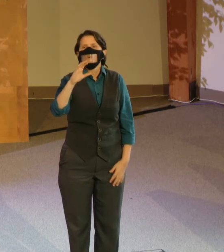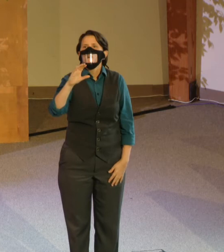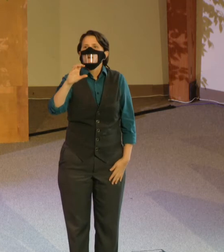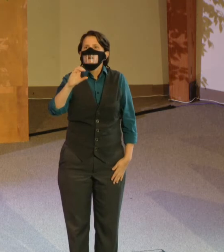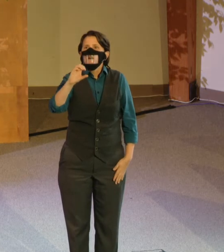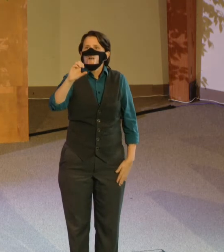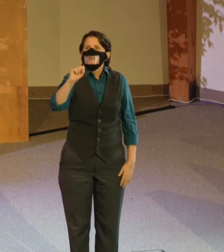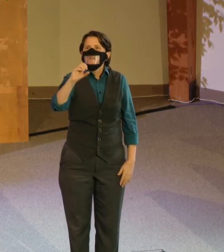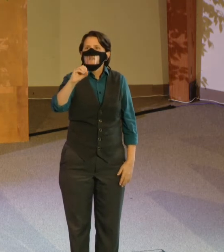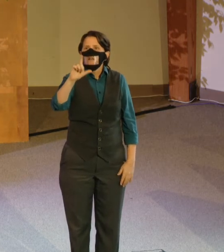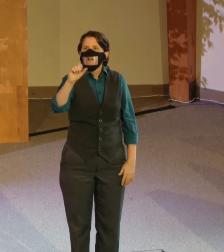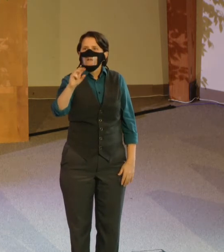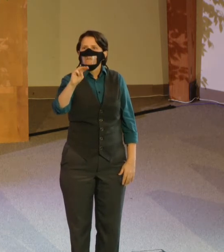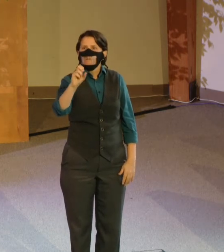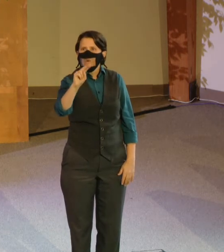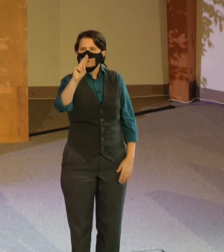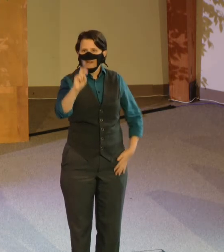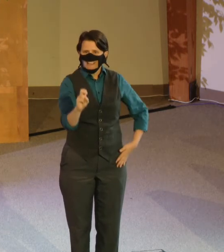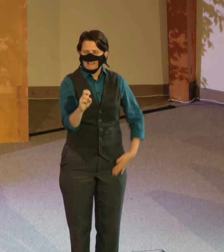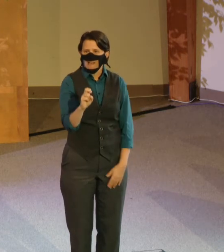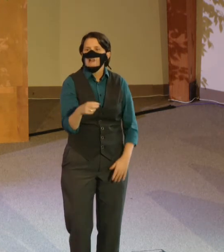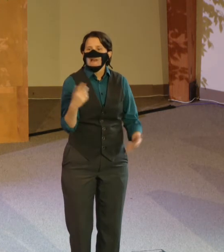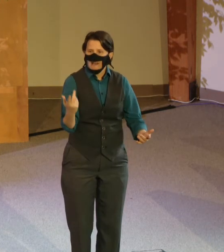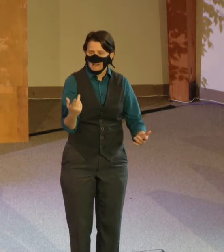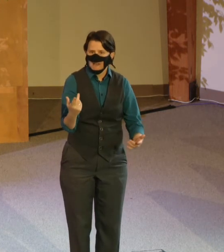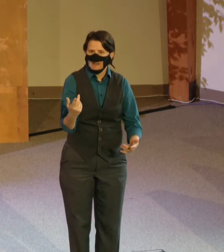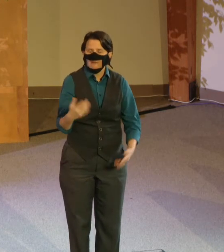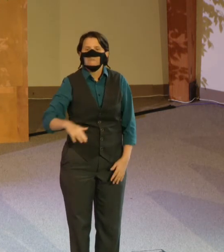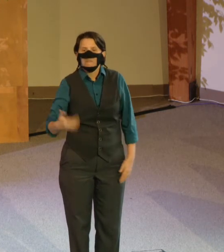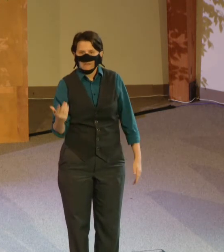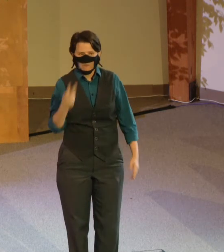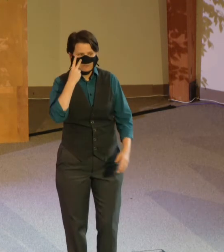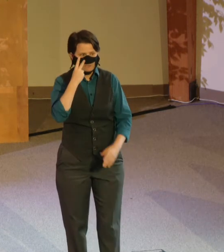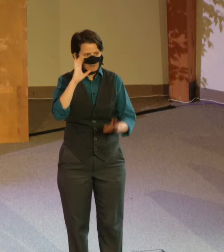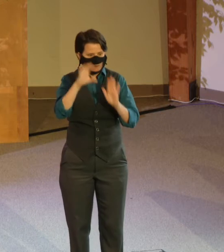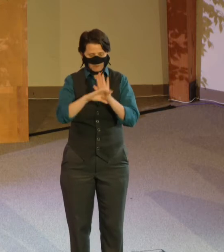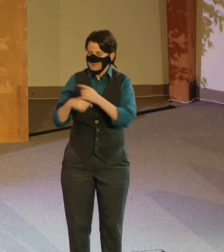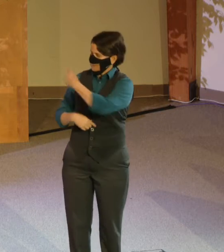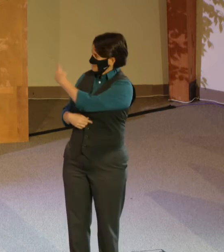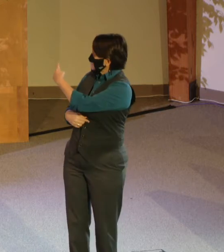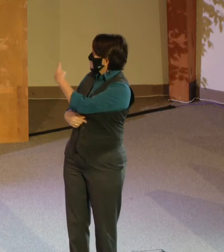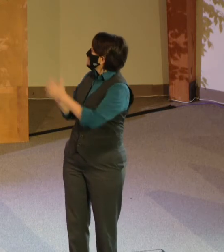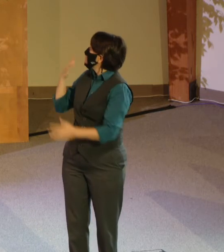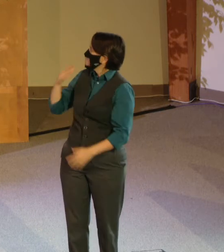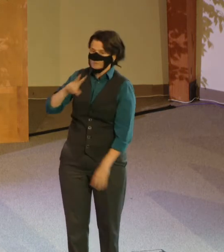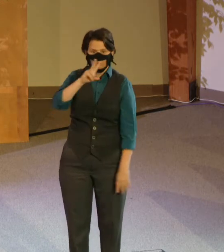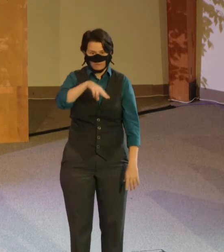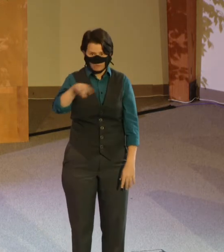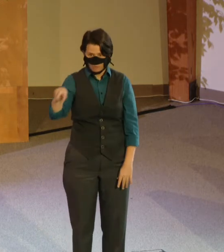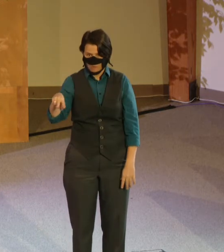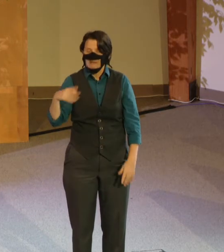members, Kathy Maxi Solomone. He died, 22 years old. We had his memorial